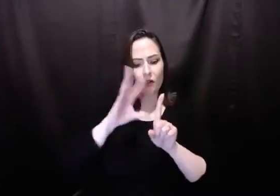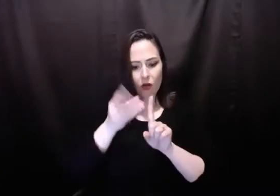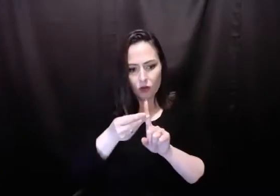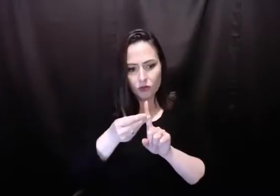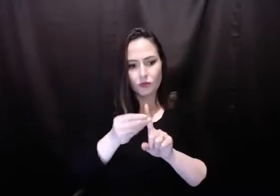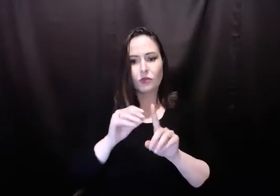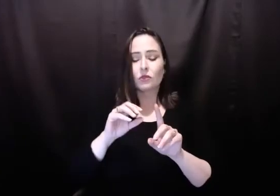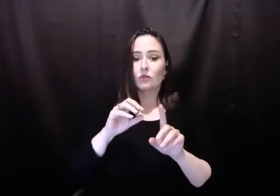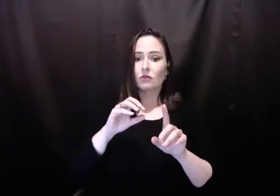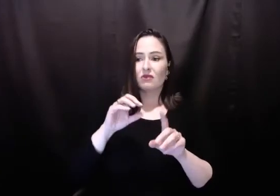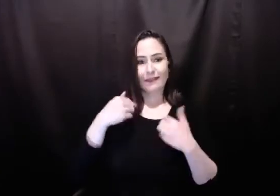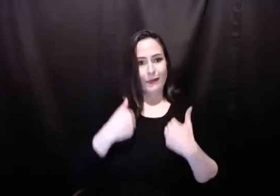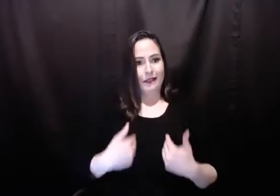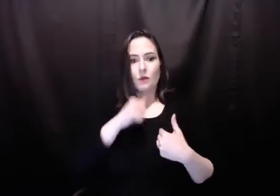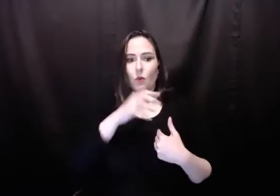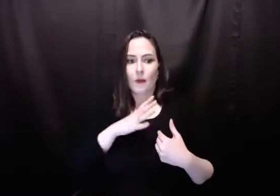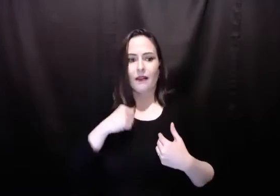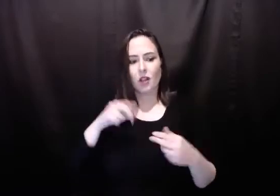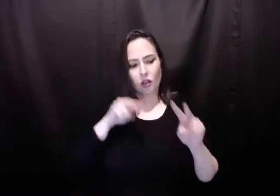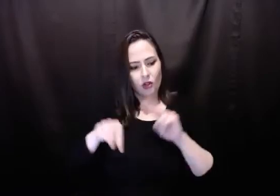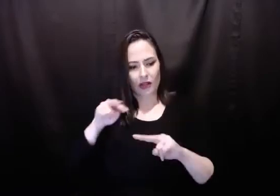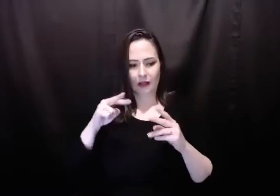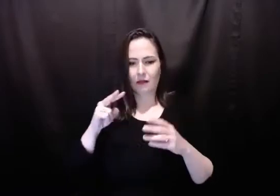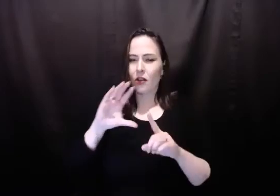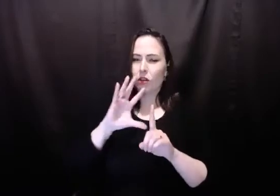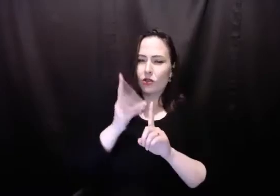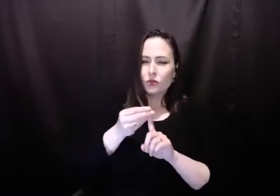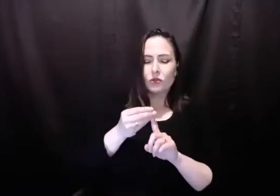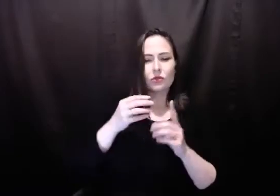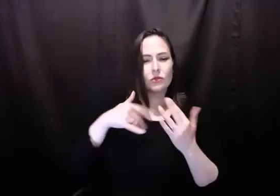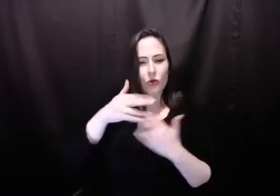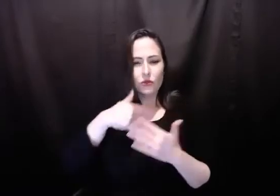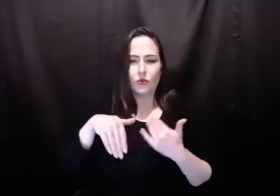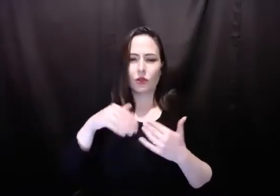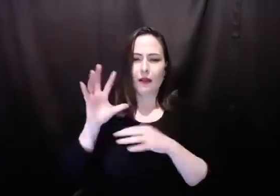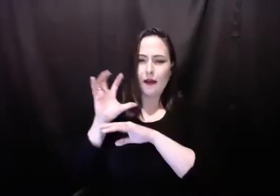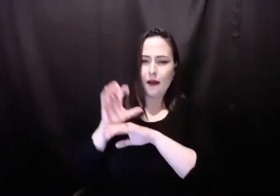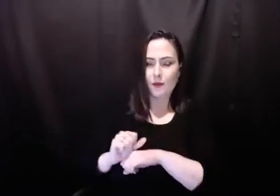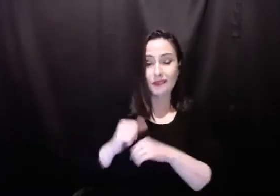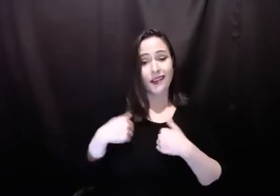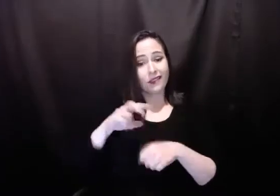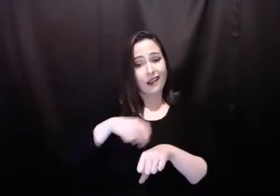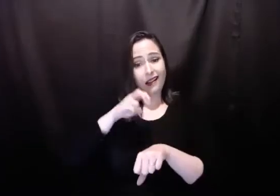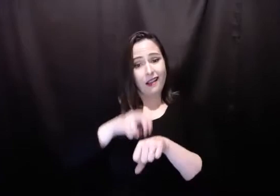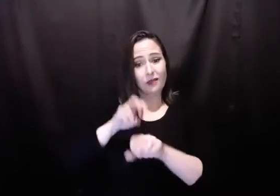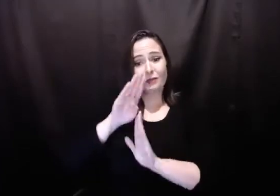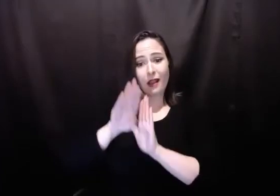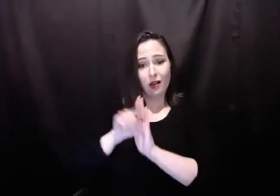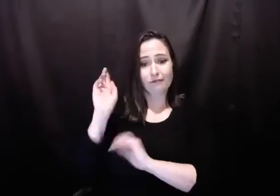to say to people, I'm not cheap. It's just that I grew up in the shadow of the potato famine. I mean, we're pretty sure that next